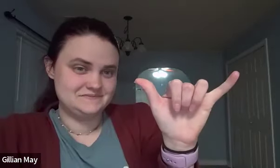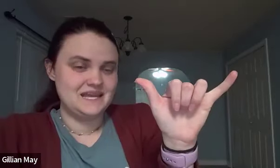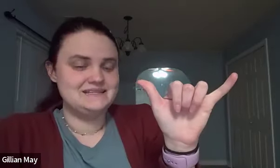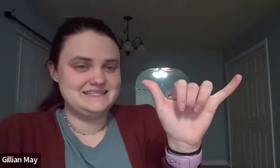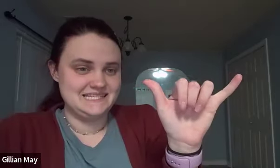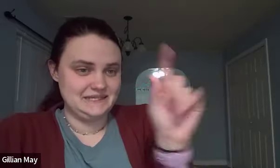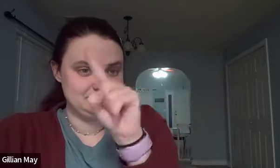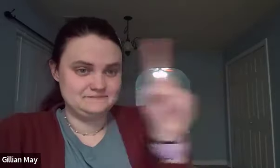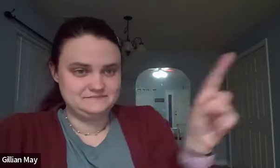and Z.